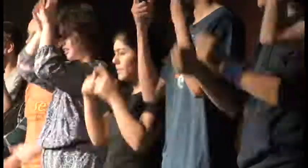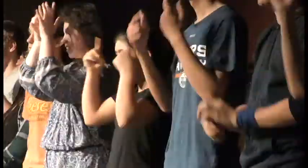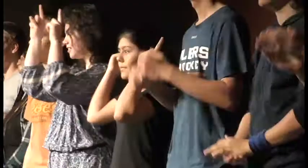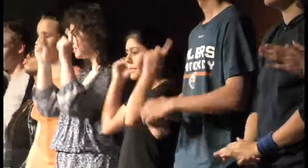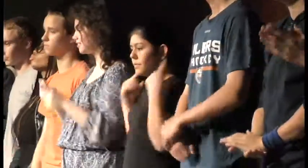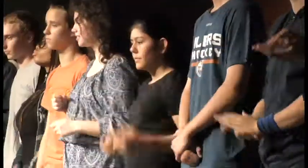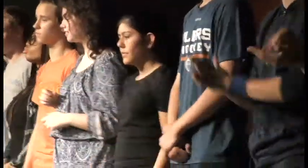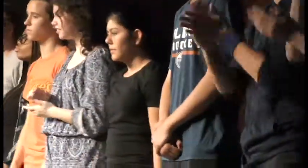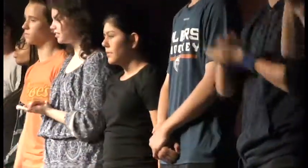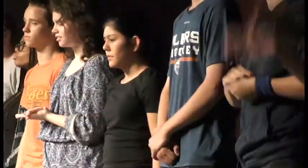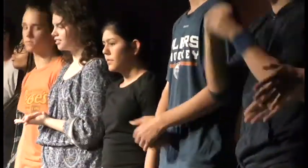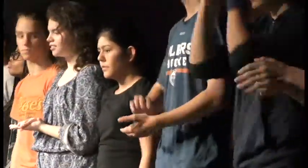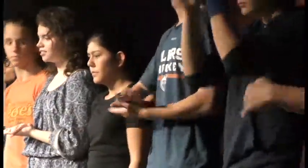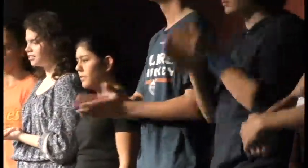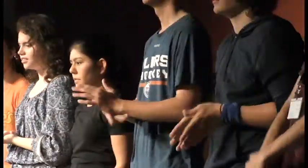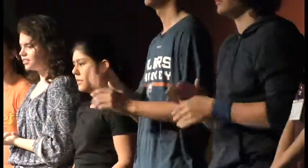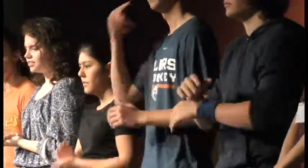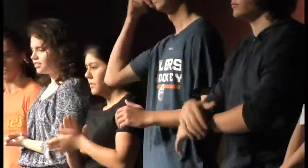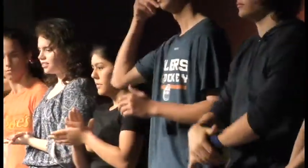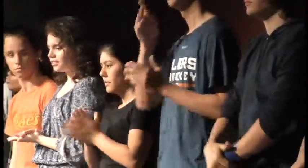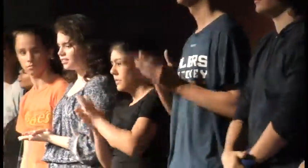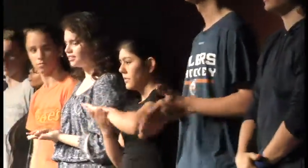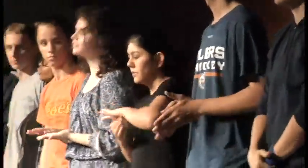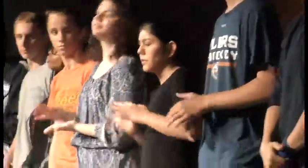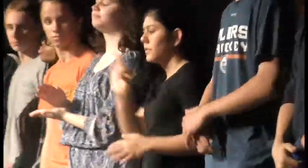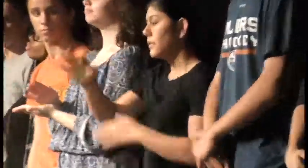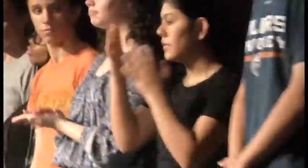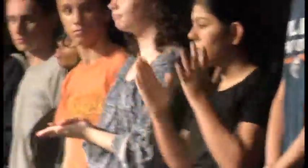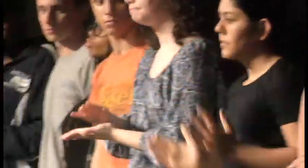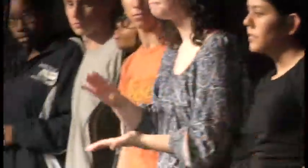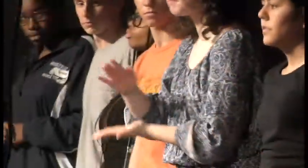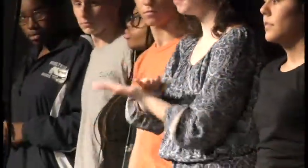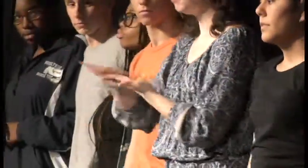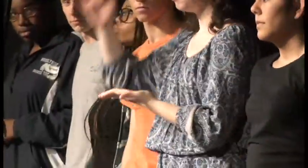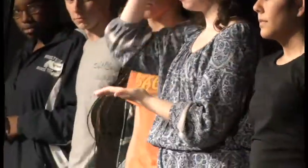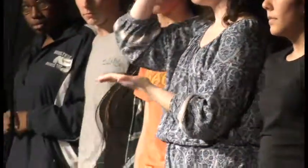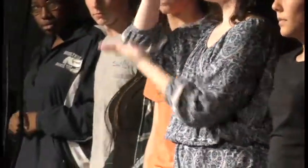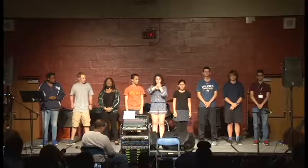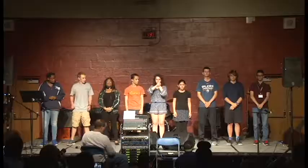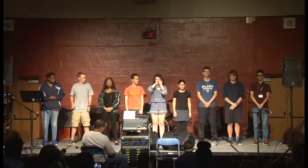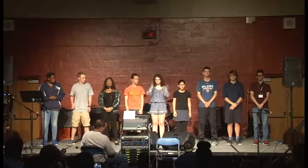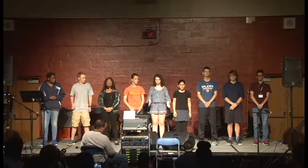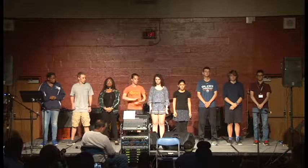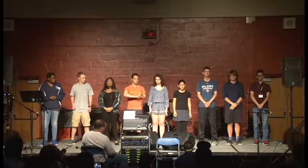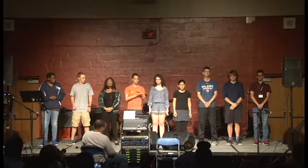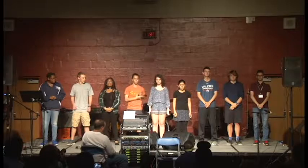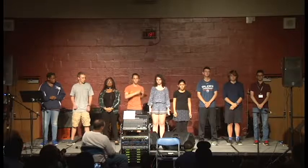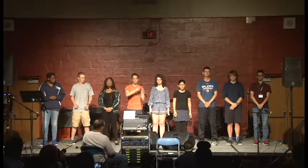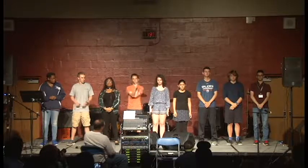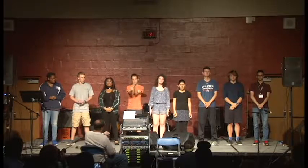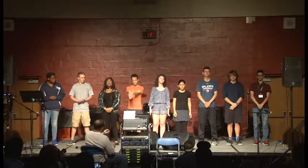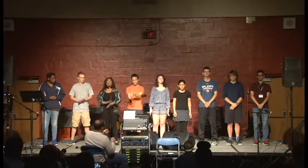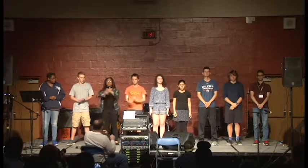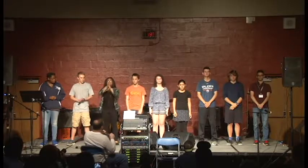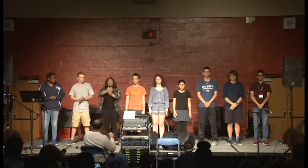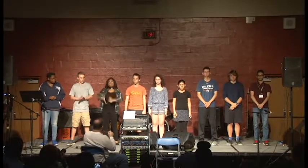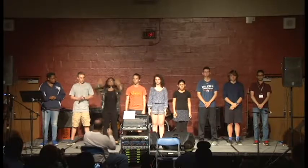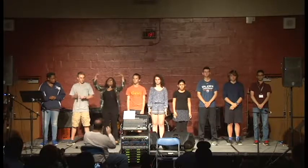Be politicians. Be preachers. Be believers. Be leaders. Be